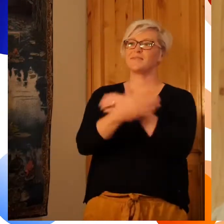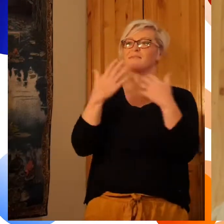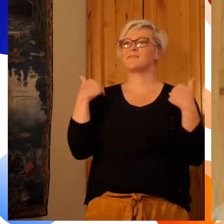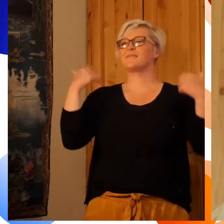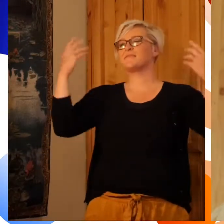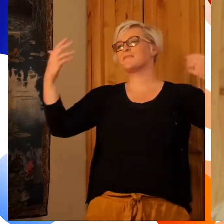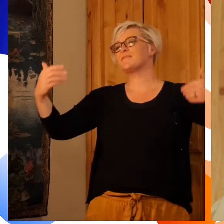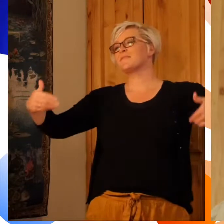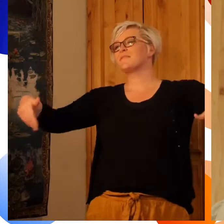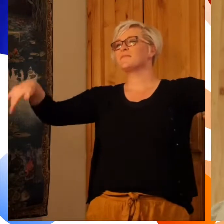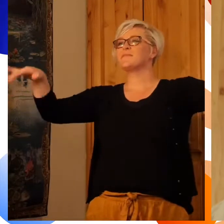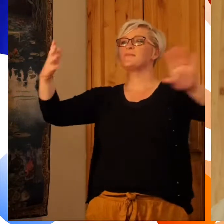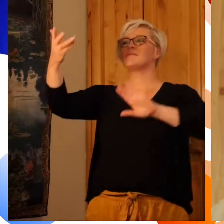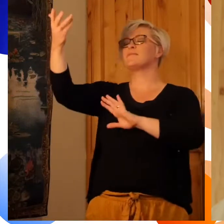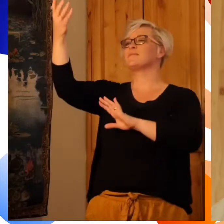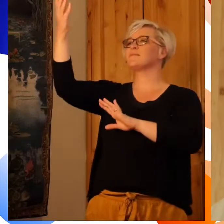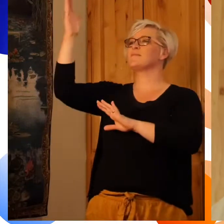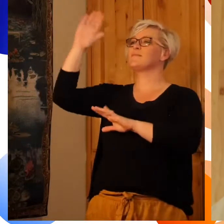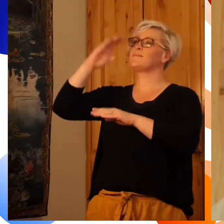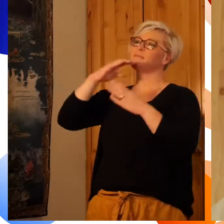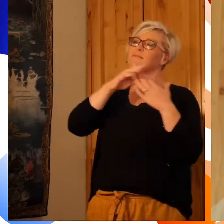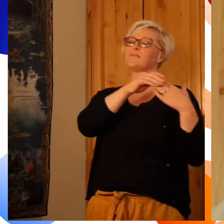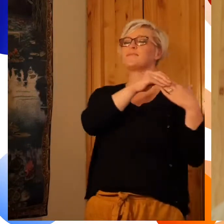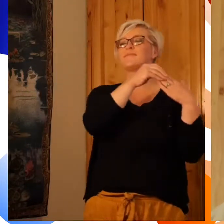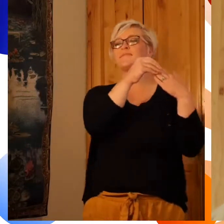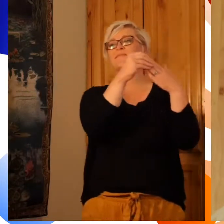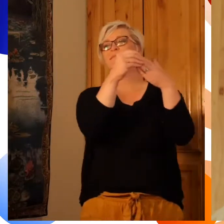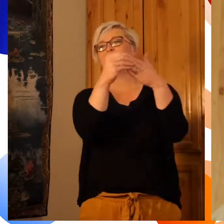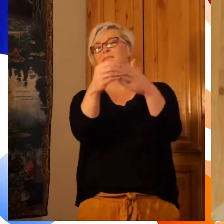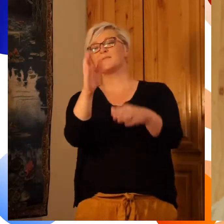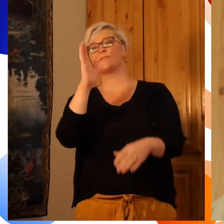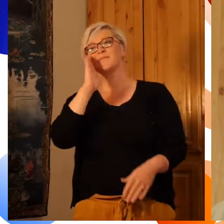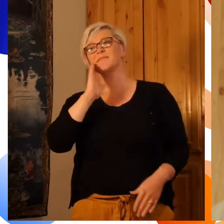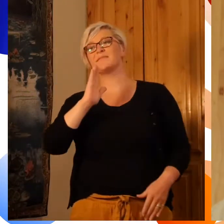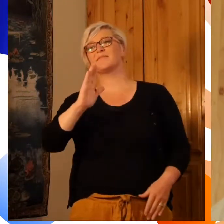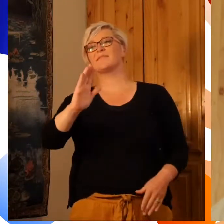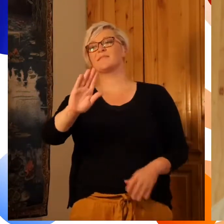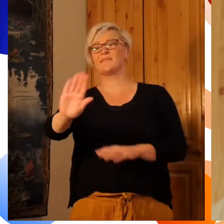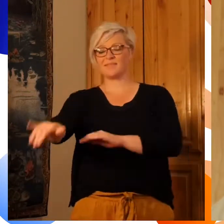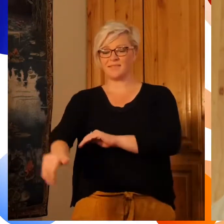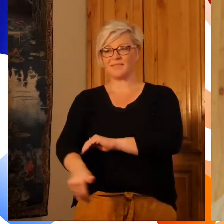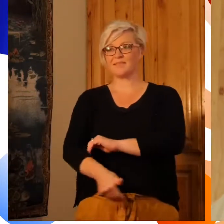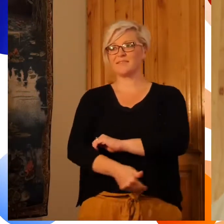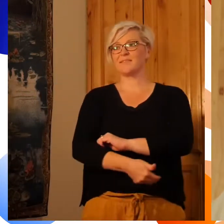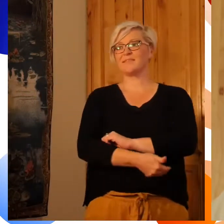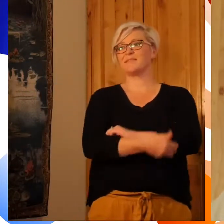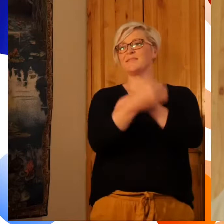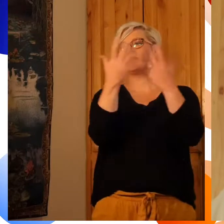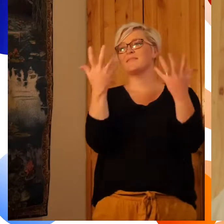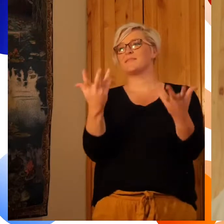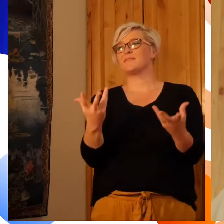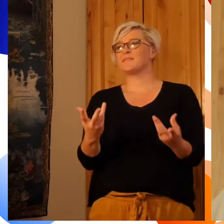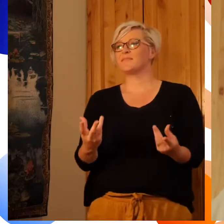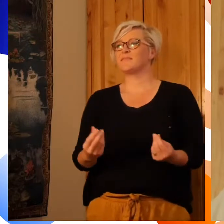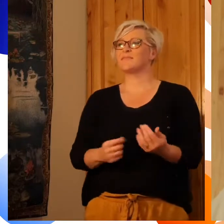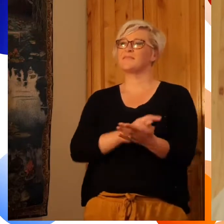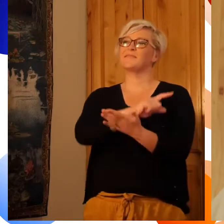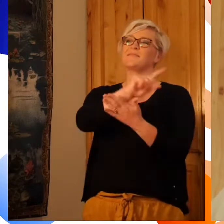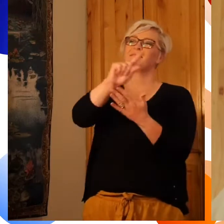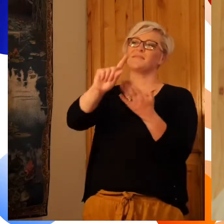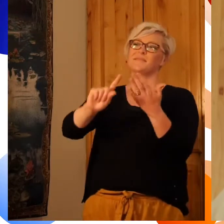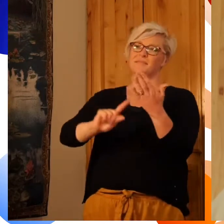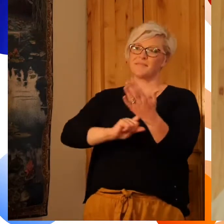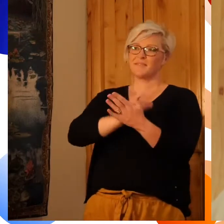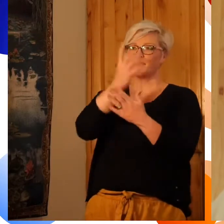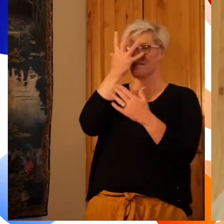go ganyant, our heed a nose. Gol ararach, o tiw slac, I